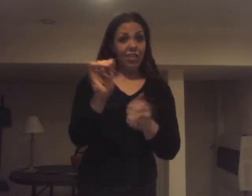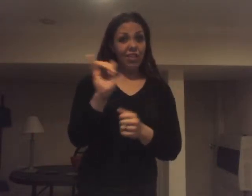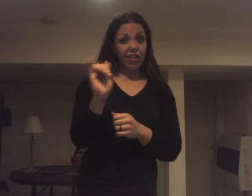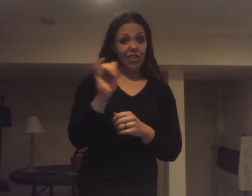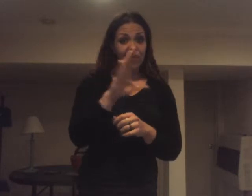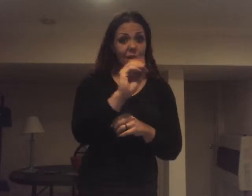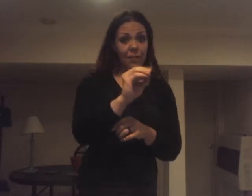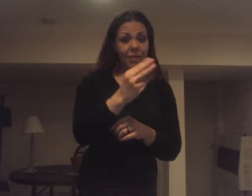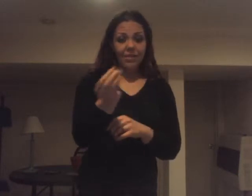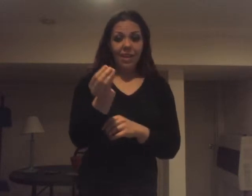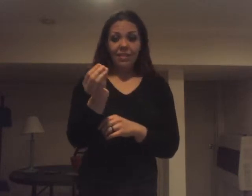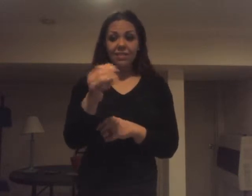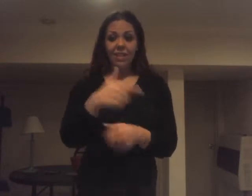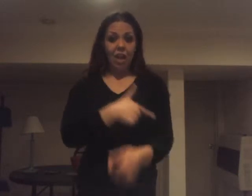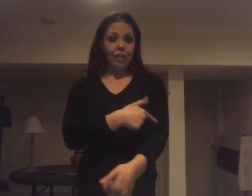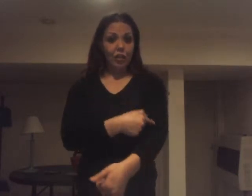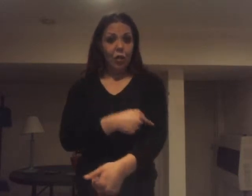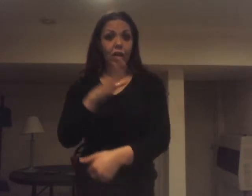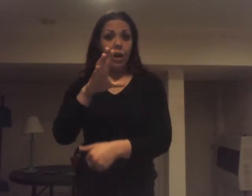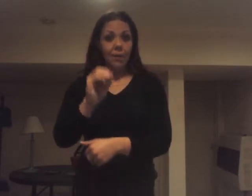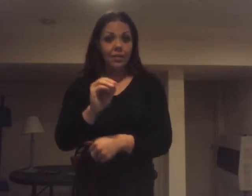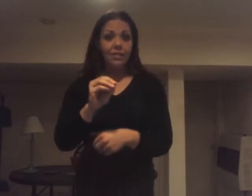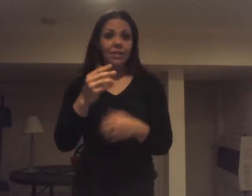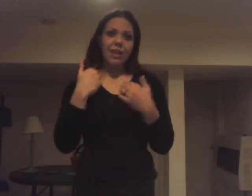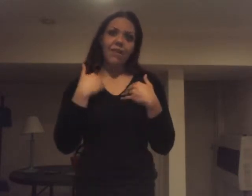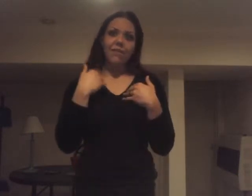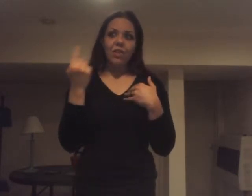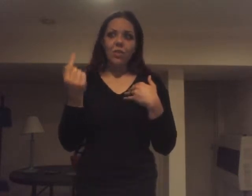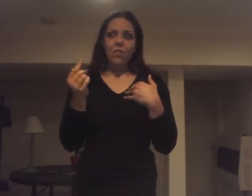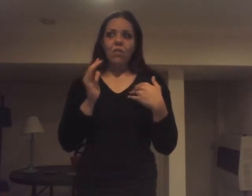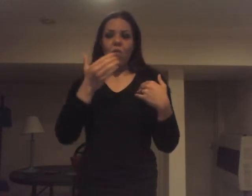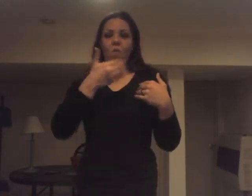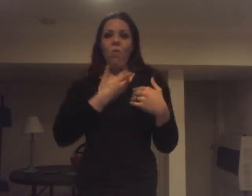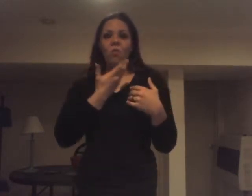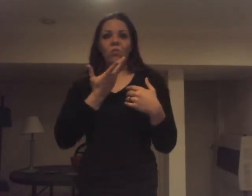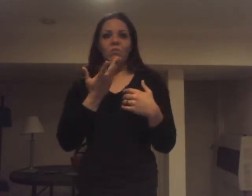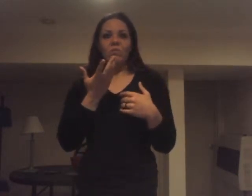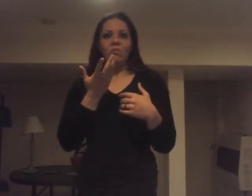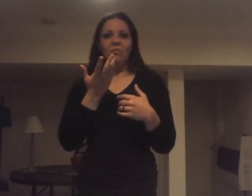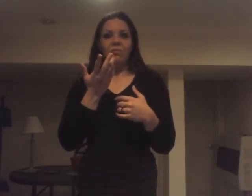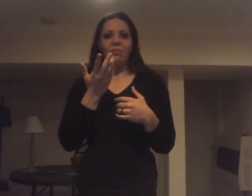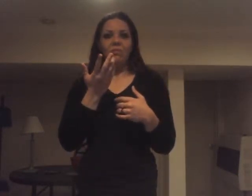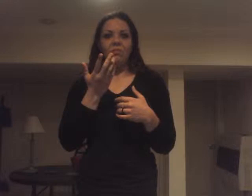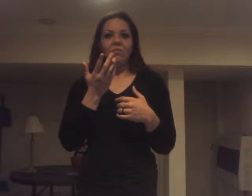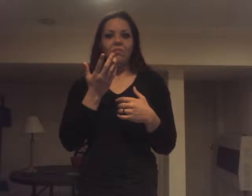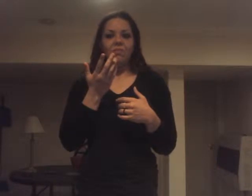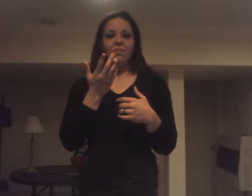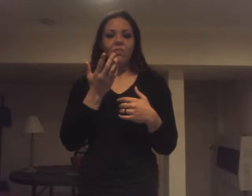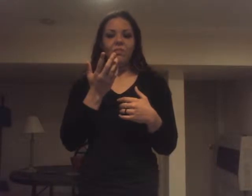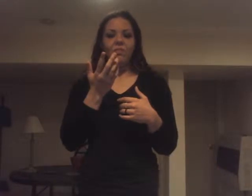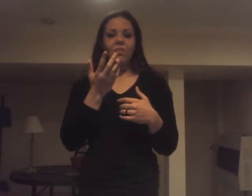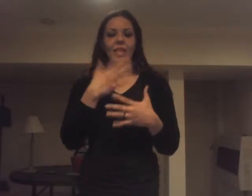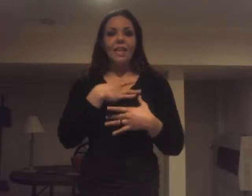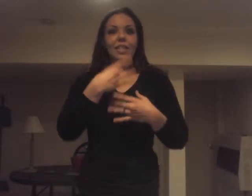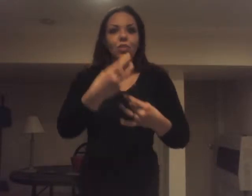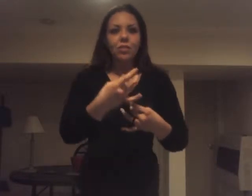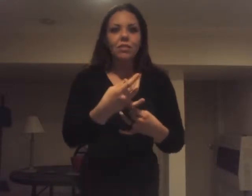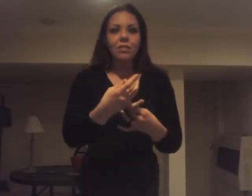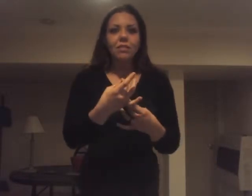have their own interests involved. Medical insurance payments in the United States very often depend upon